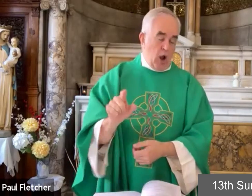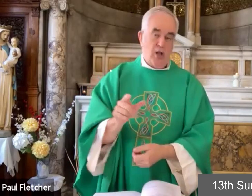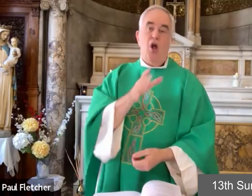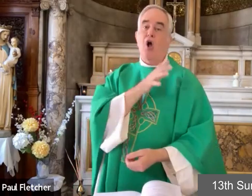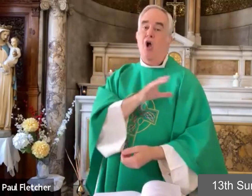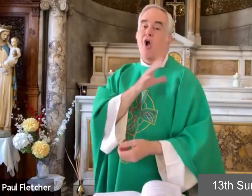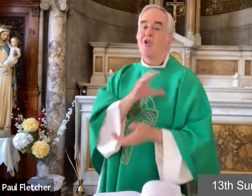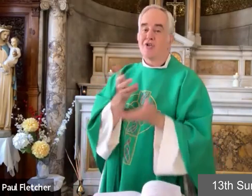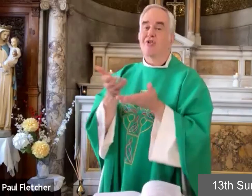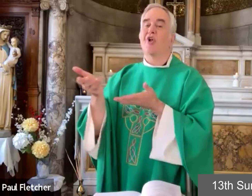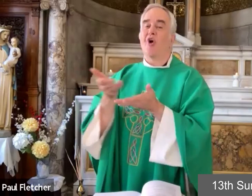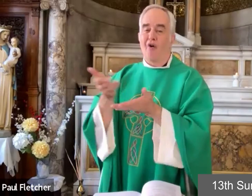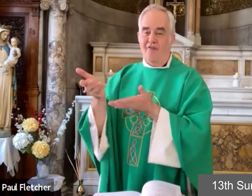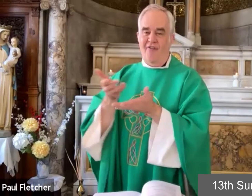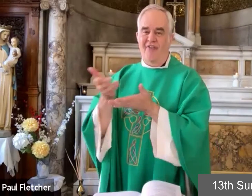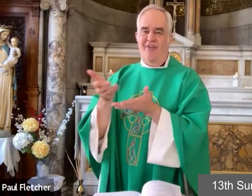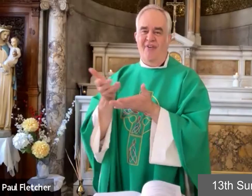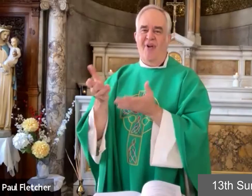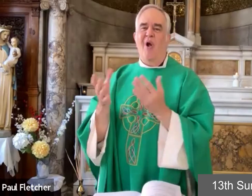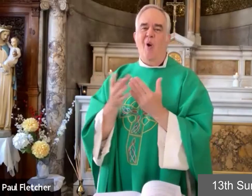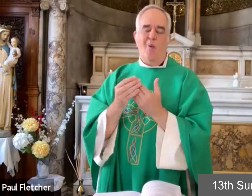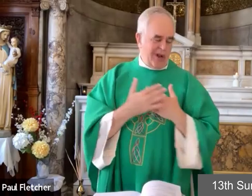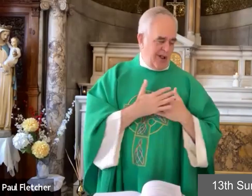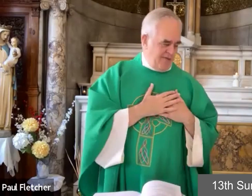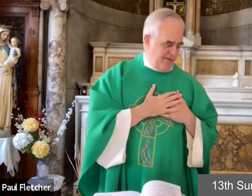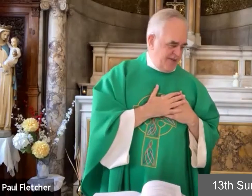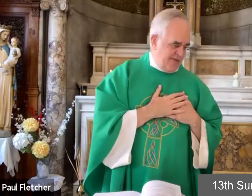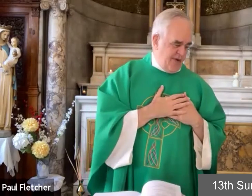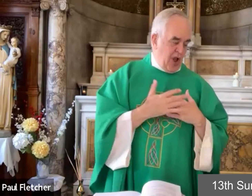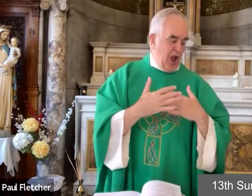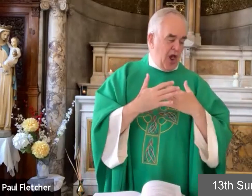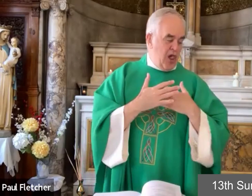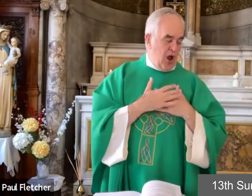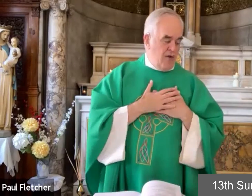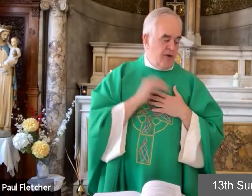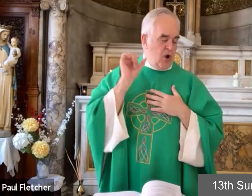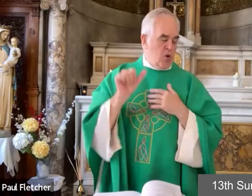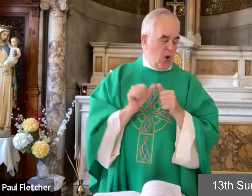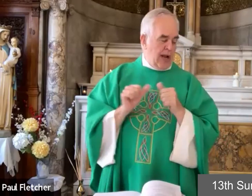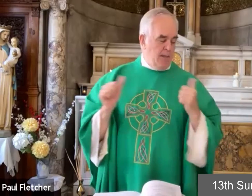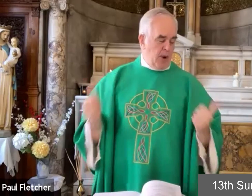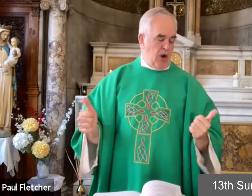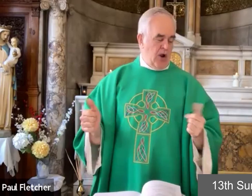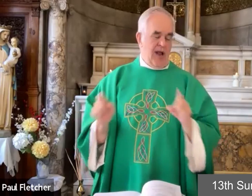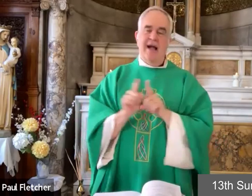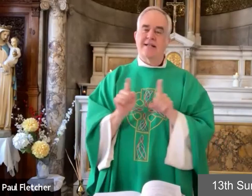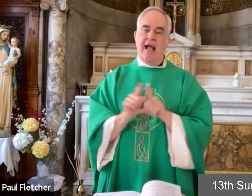but serve with love. Love your neighbor,